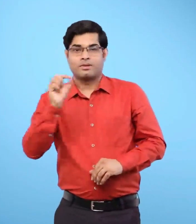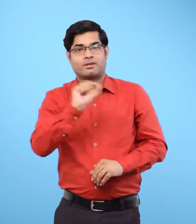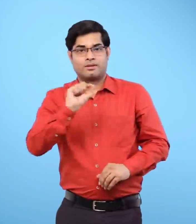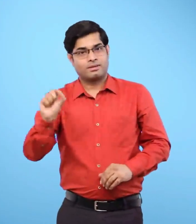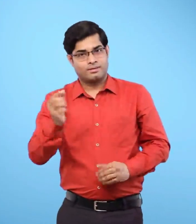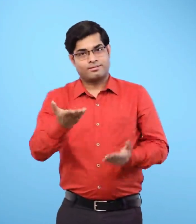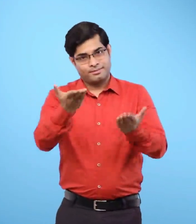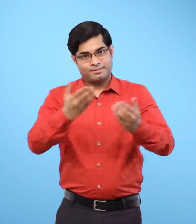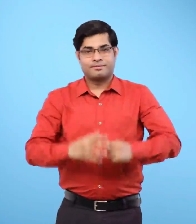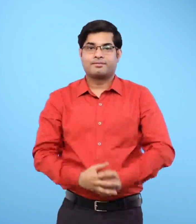Dash.